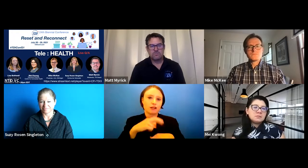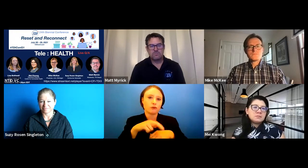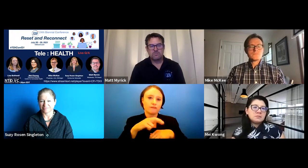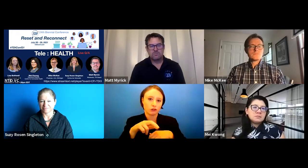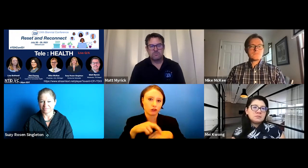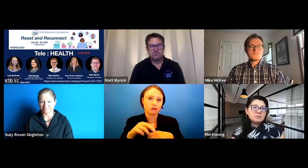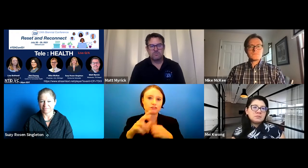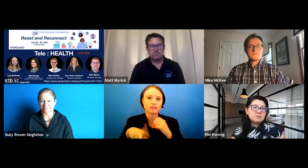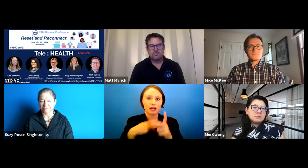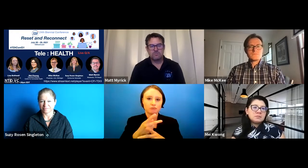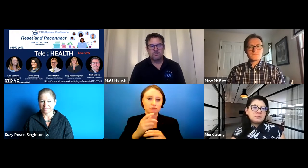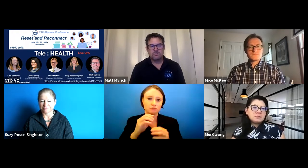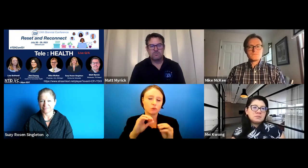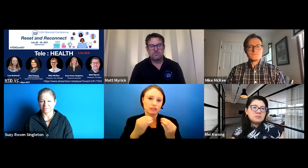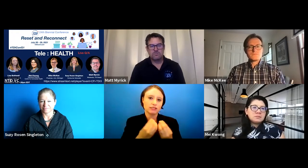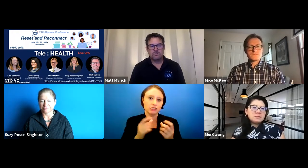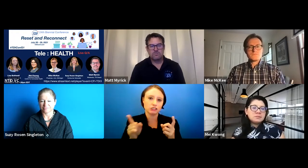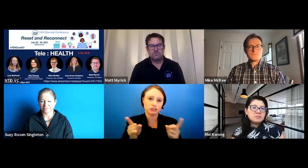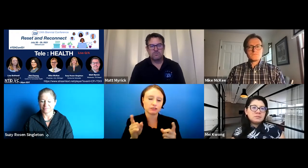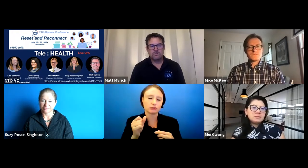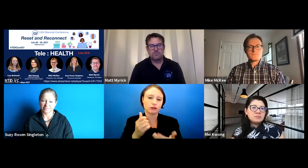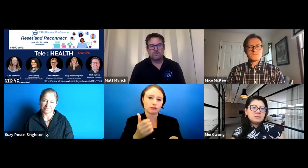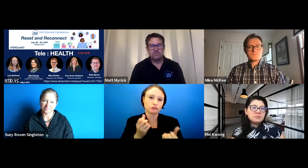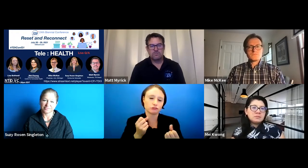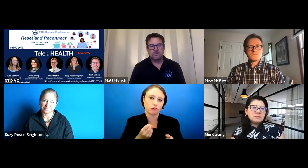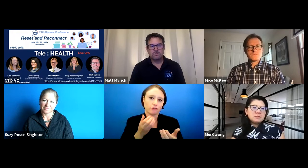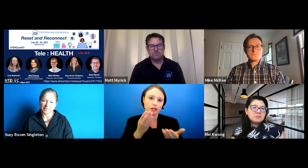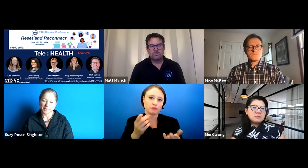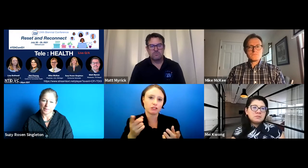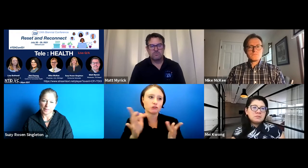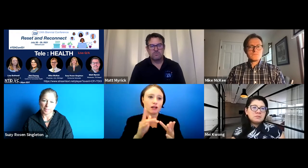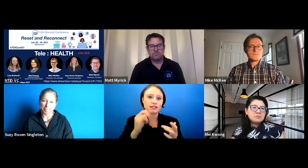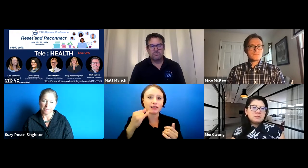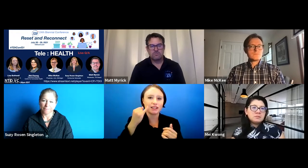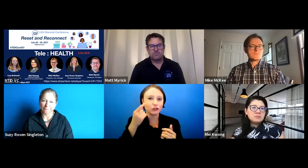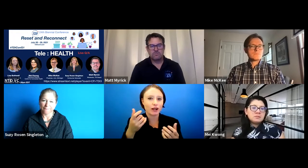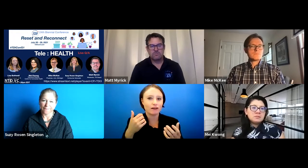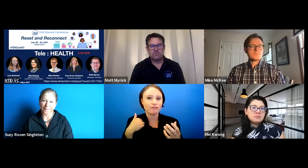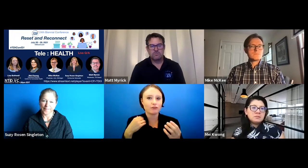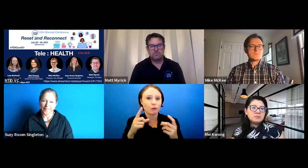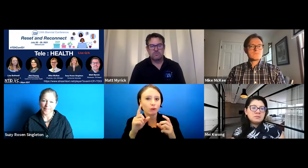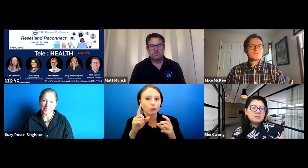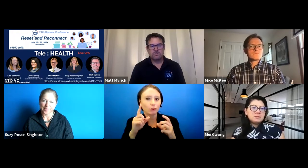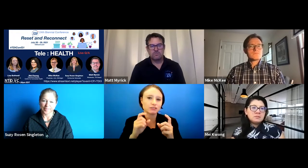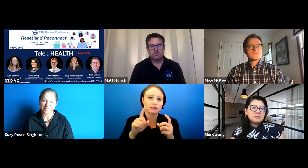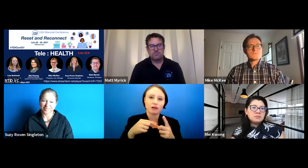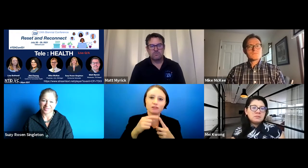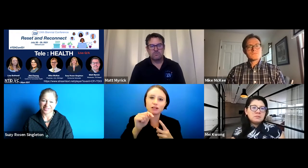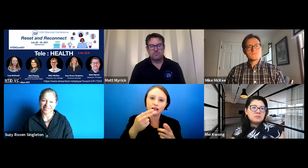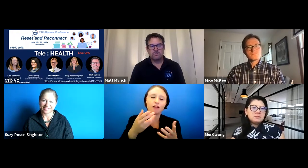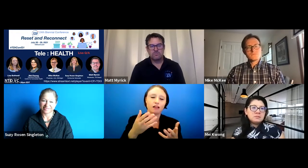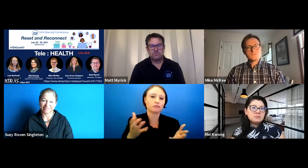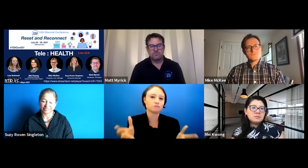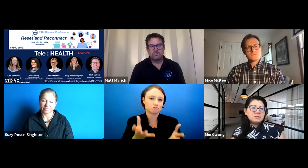agency for the elderly. And so you can get a referral for the type of organization. And I strongly recommend that you reach out to one of those. If you